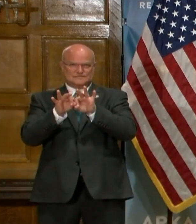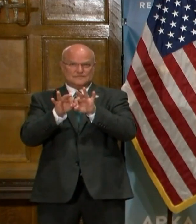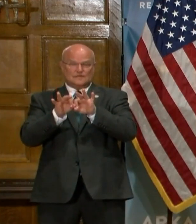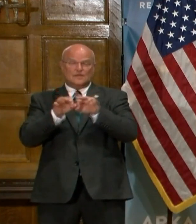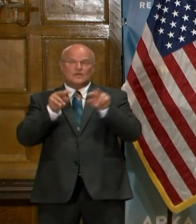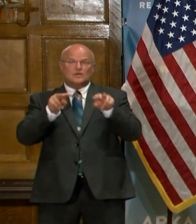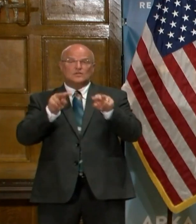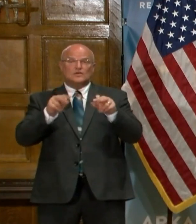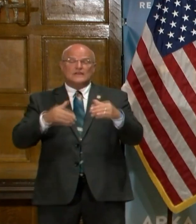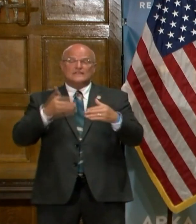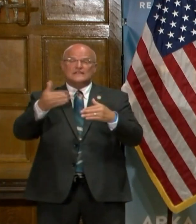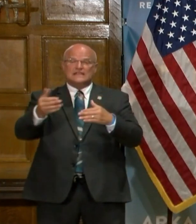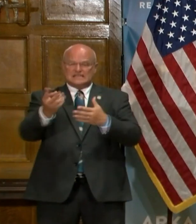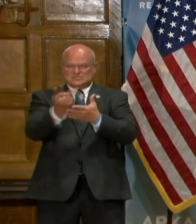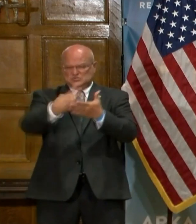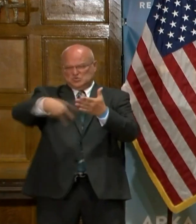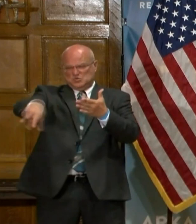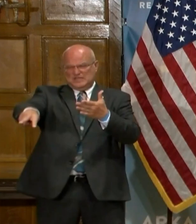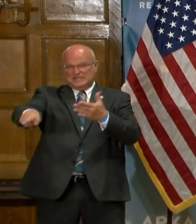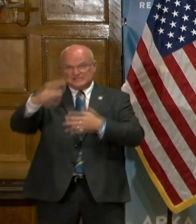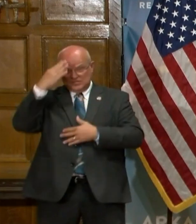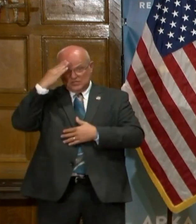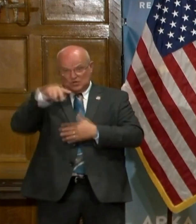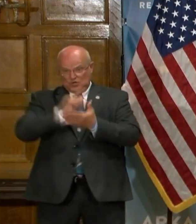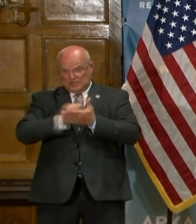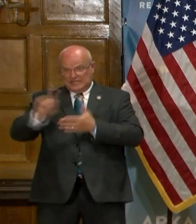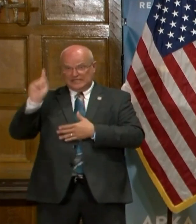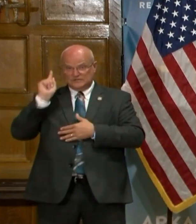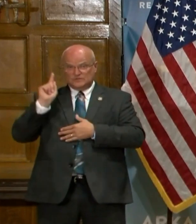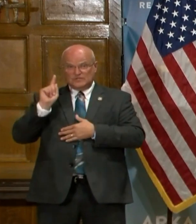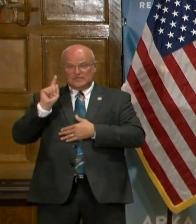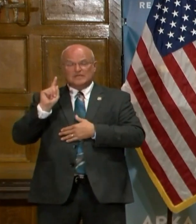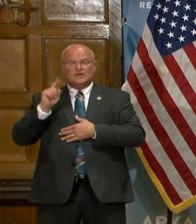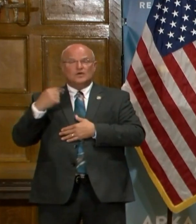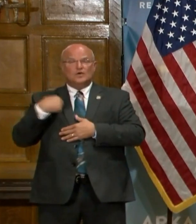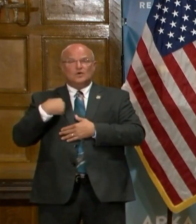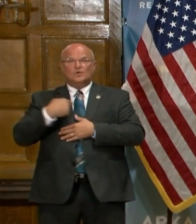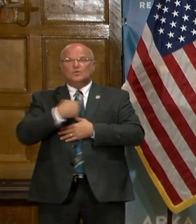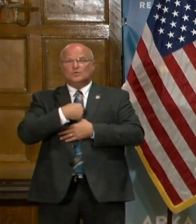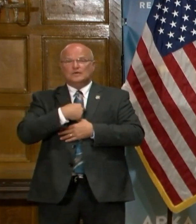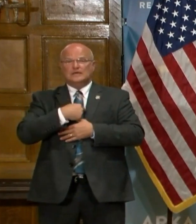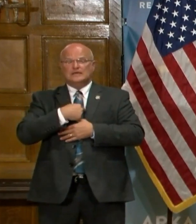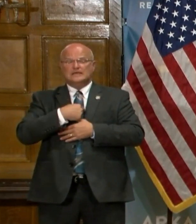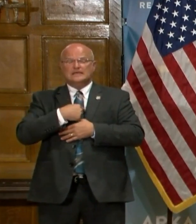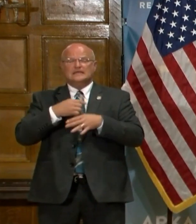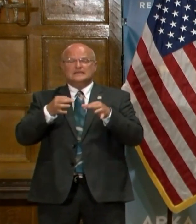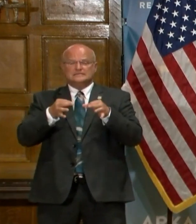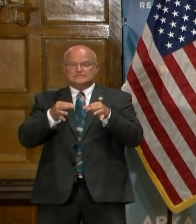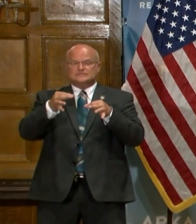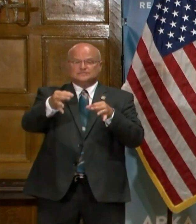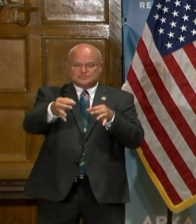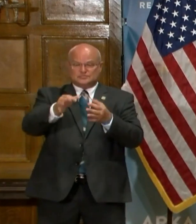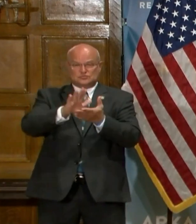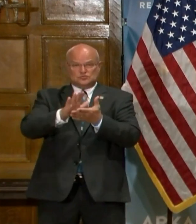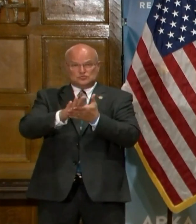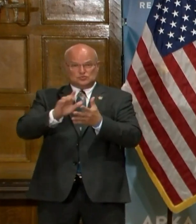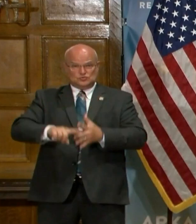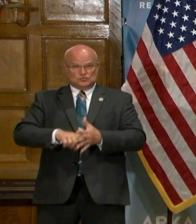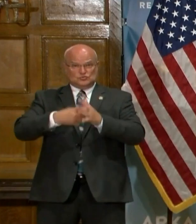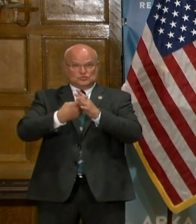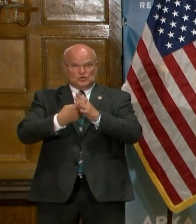look at the next 2 weeks, as you know, last week we extended the start date for schools